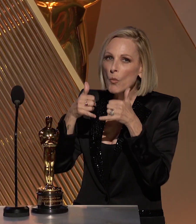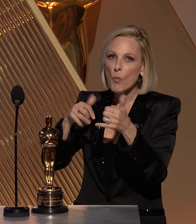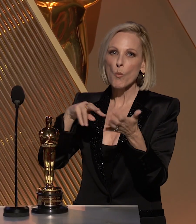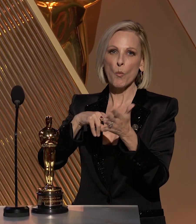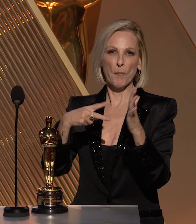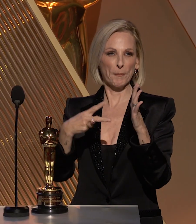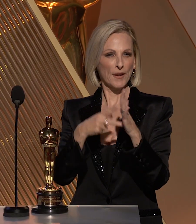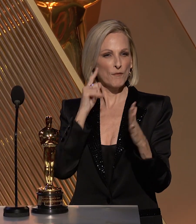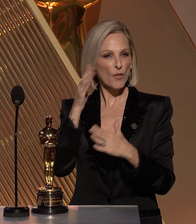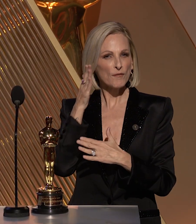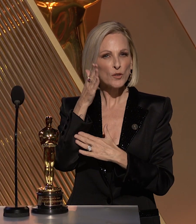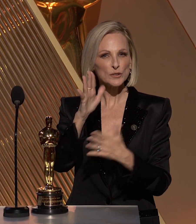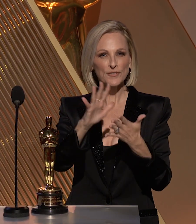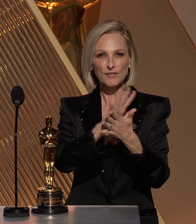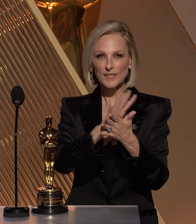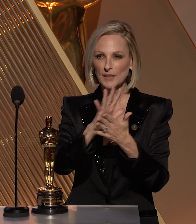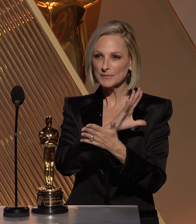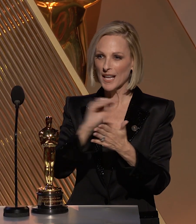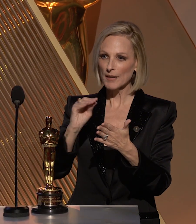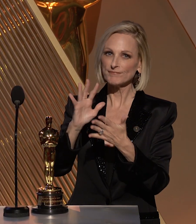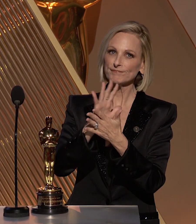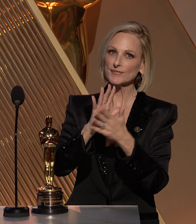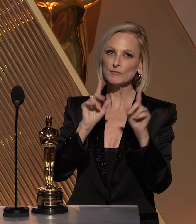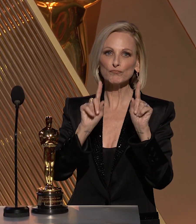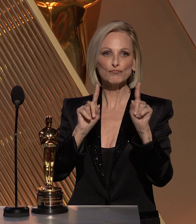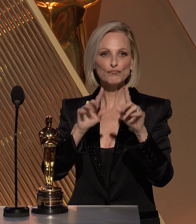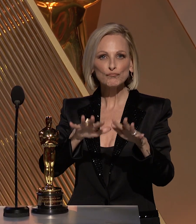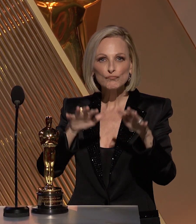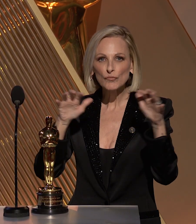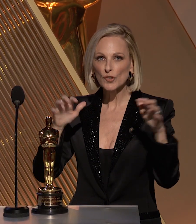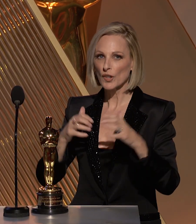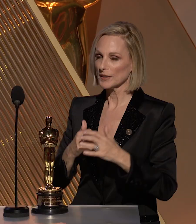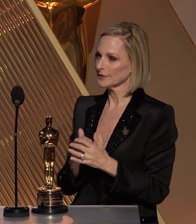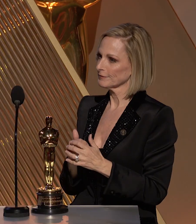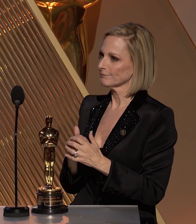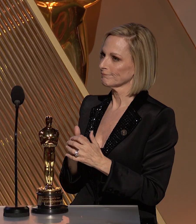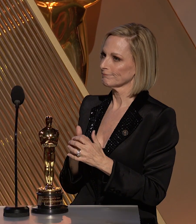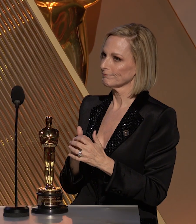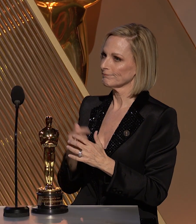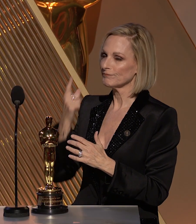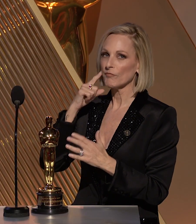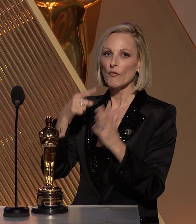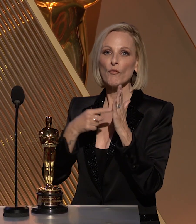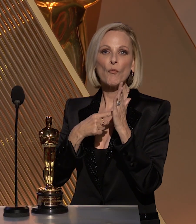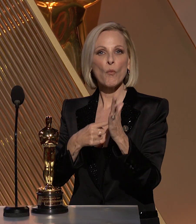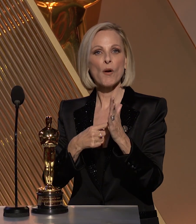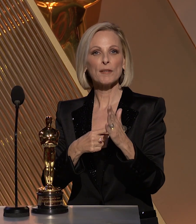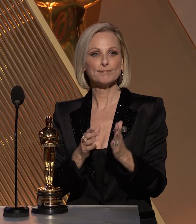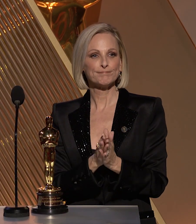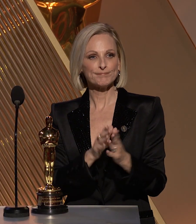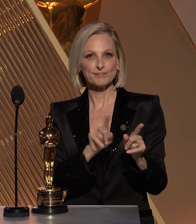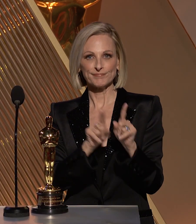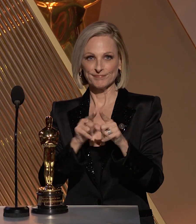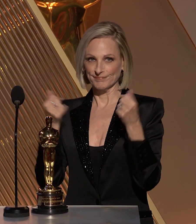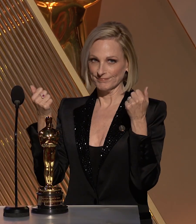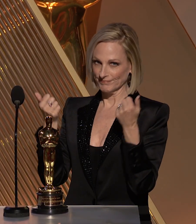mean for the future of film and film-going audiences? For one, as this